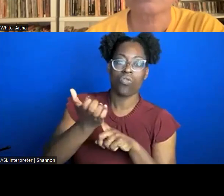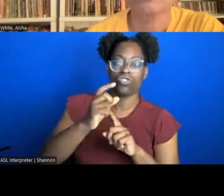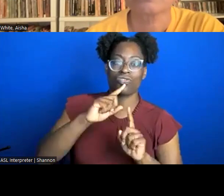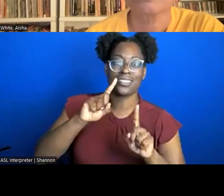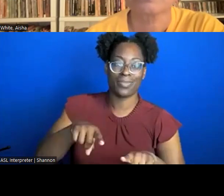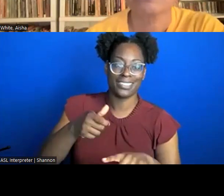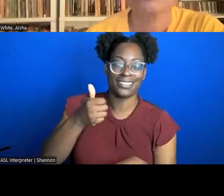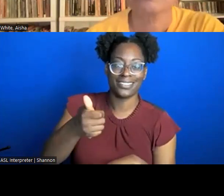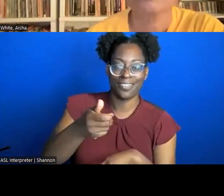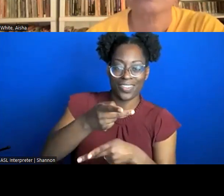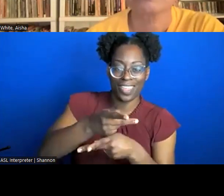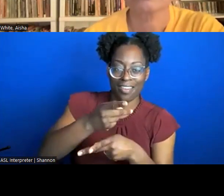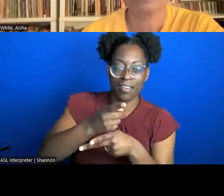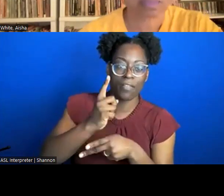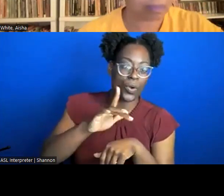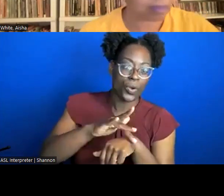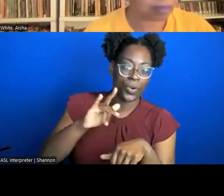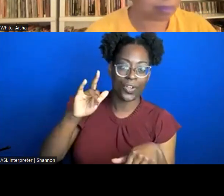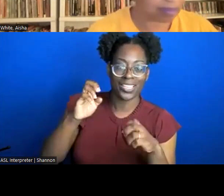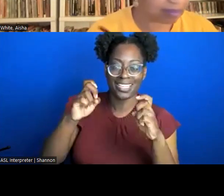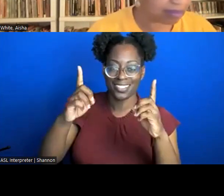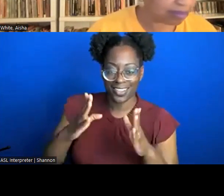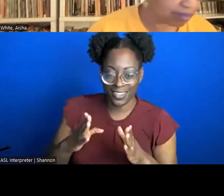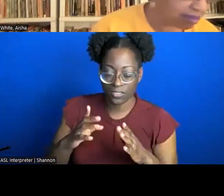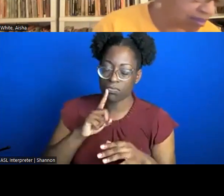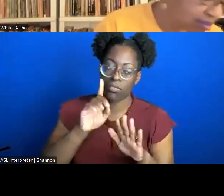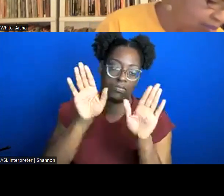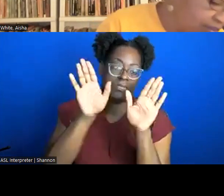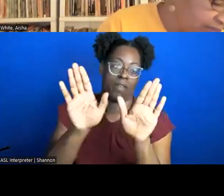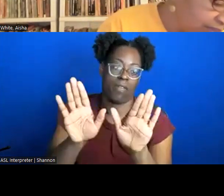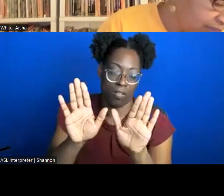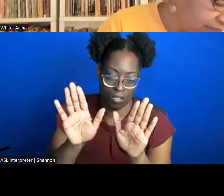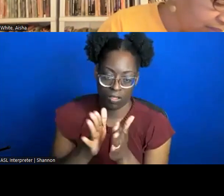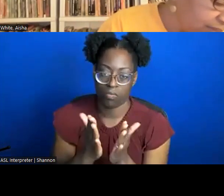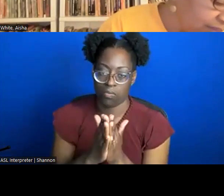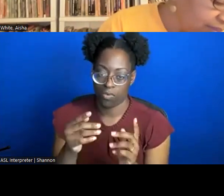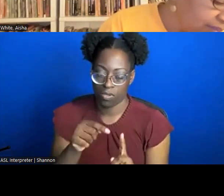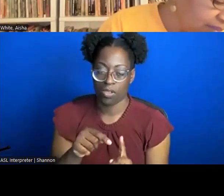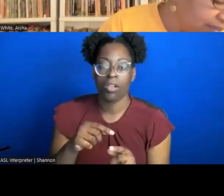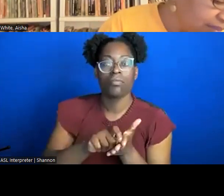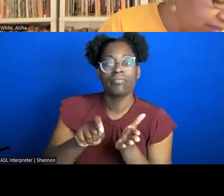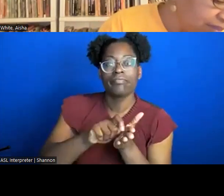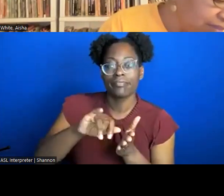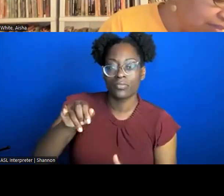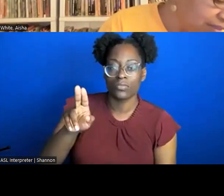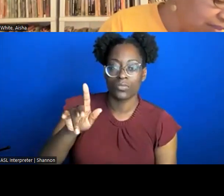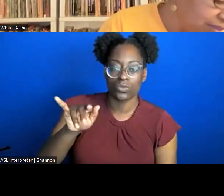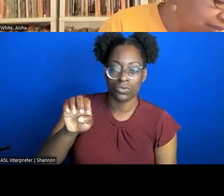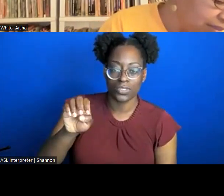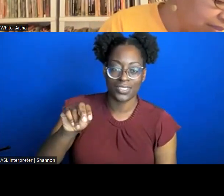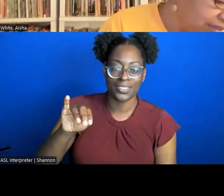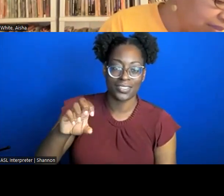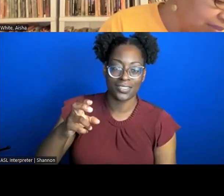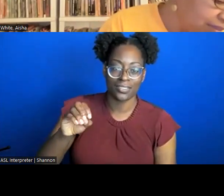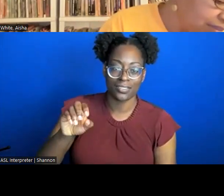authors. And what I love about this book is it basically gives a primer on critical race theory, which